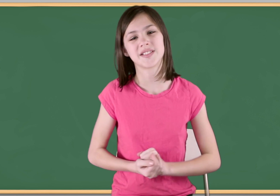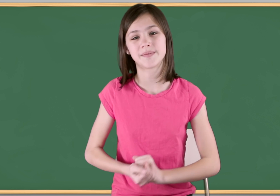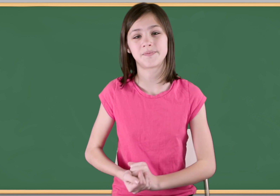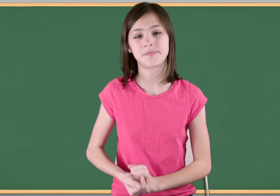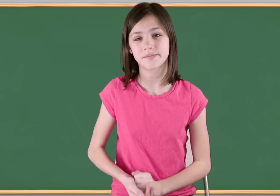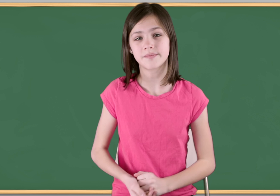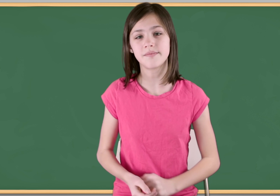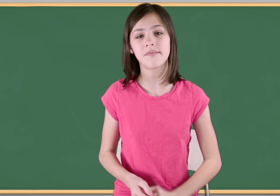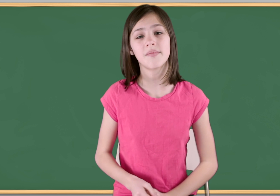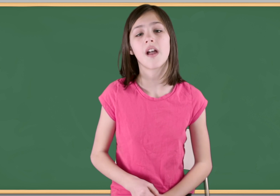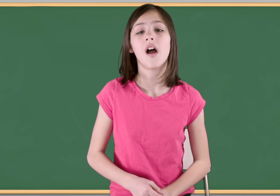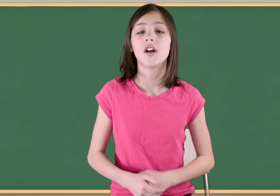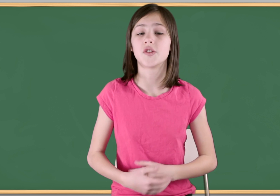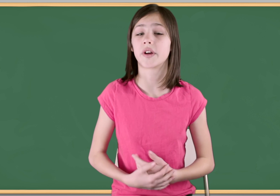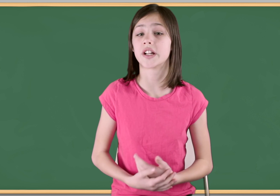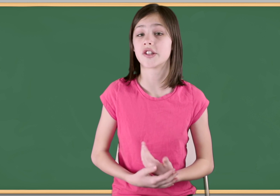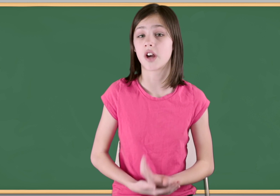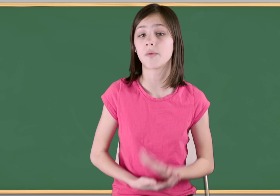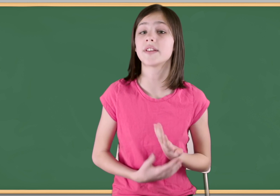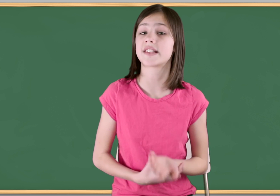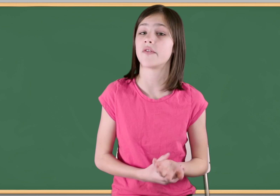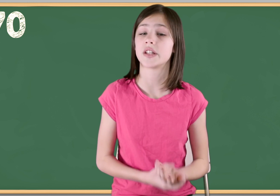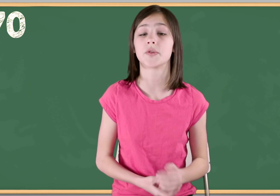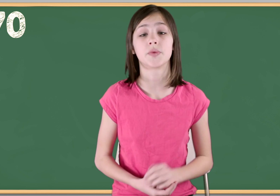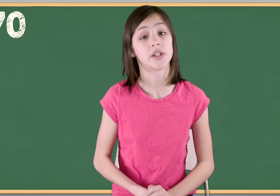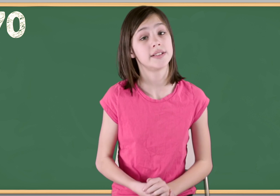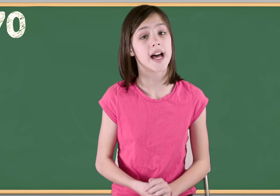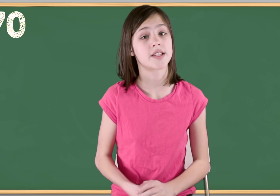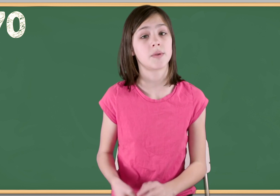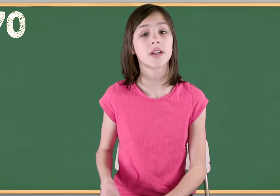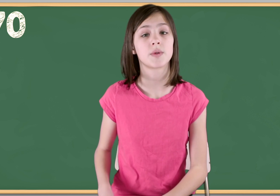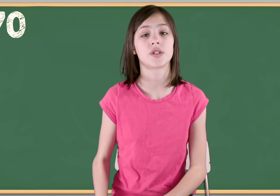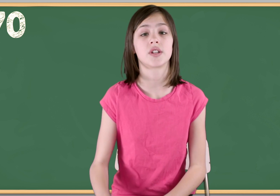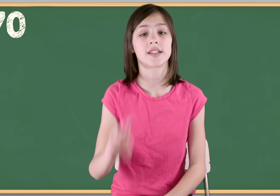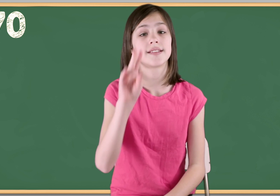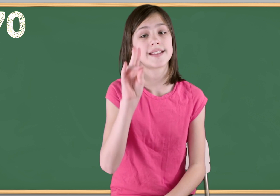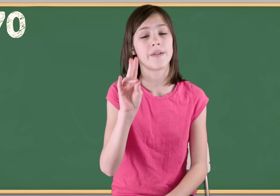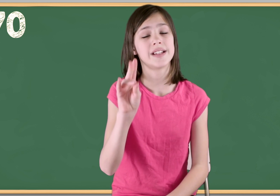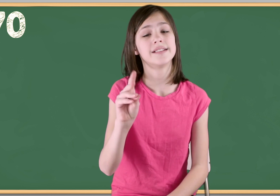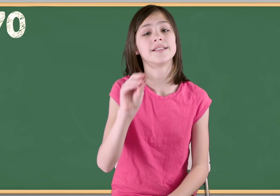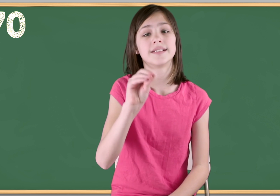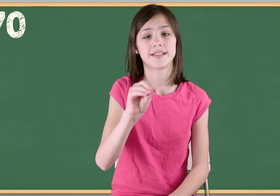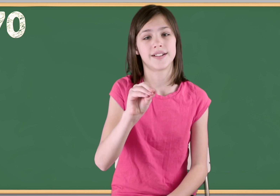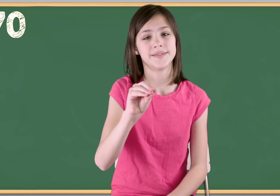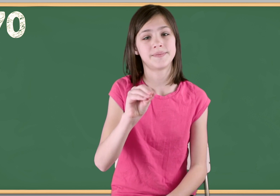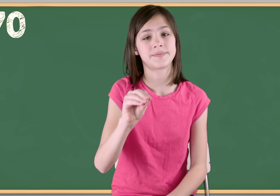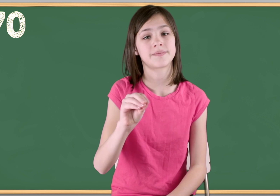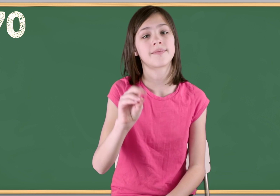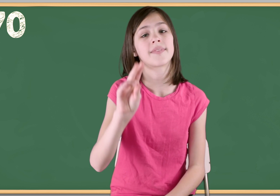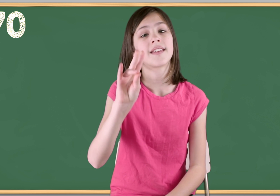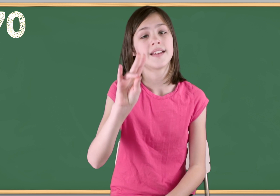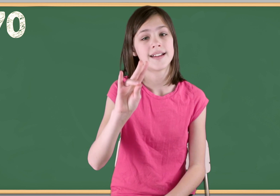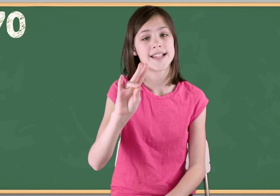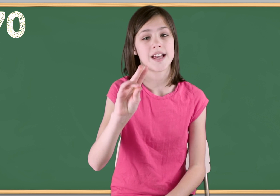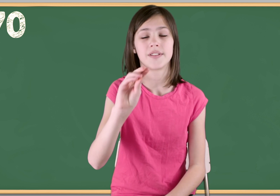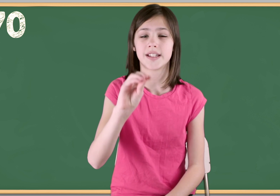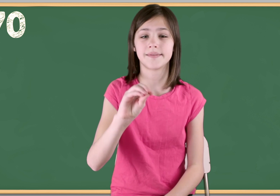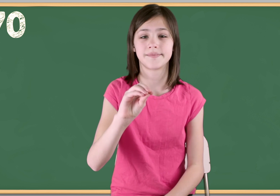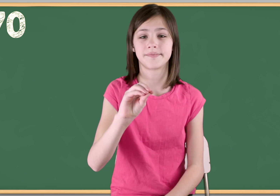numbers. So we're going to start with 70, which we learned last week, which is just 7, 0, 70.